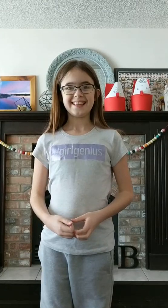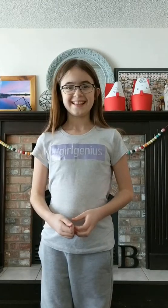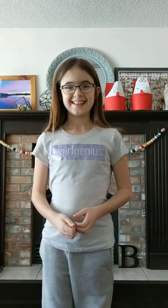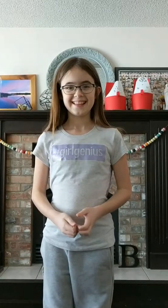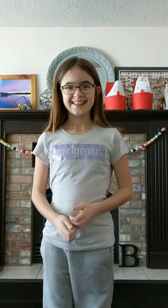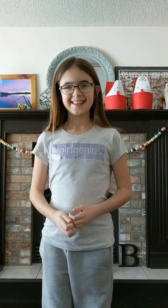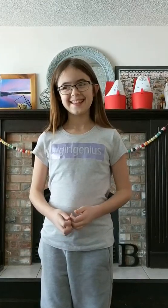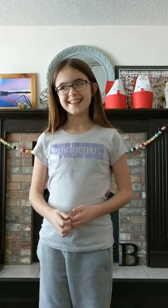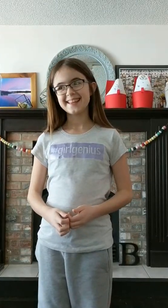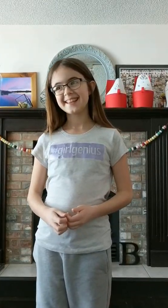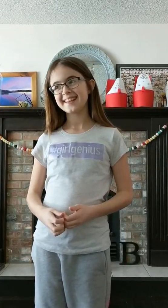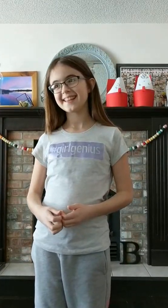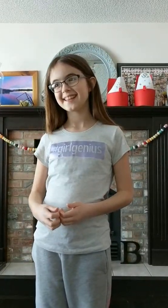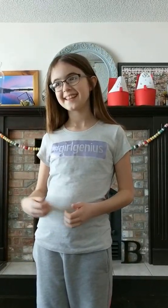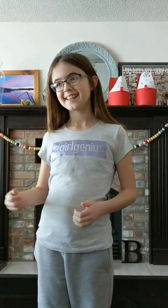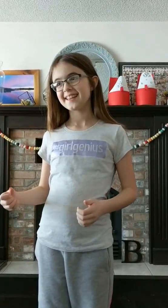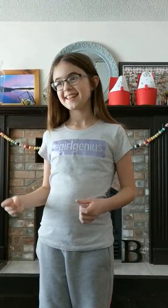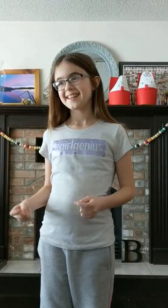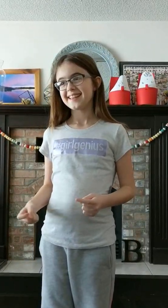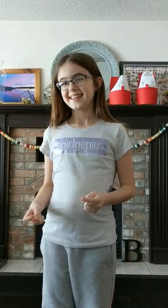Do you live in an apartment or a cabin?